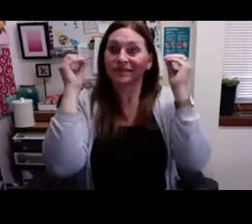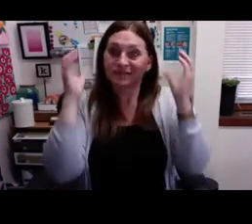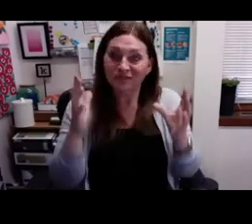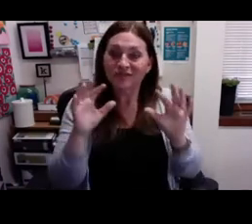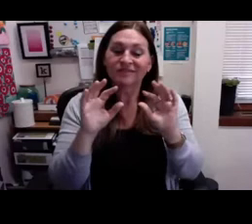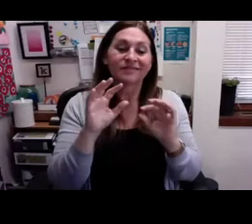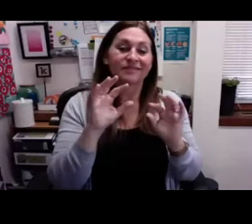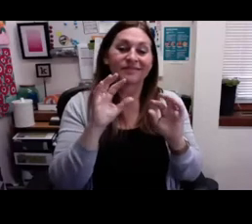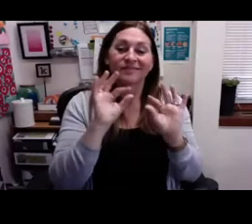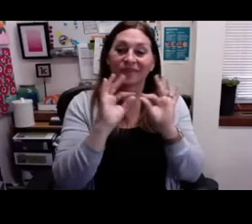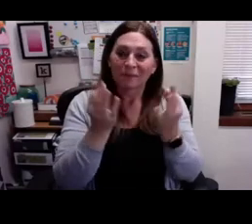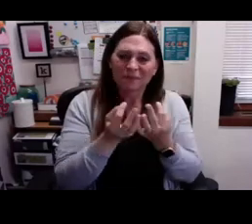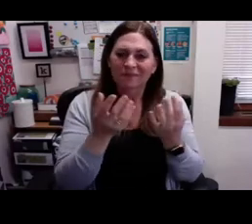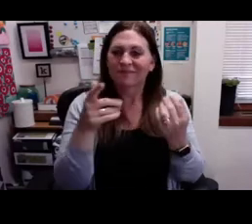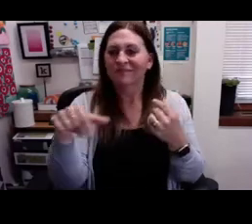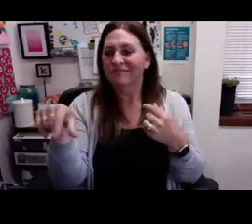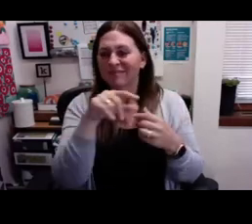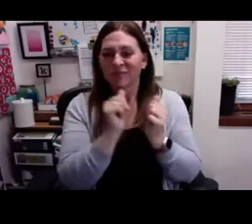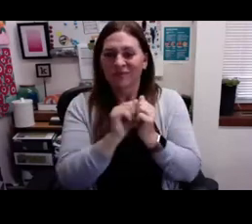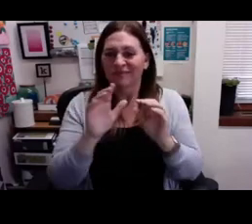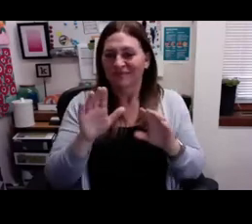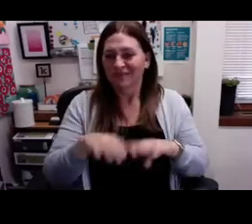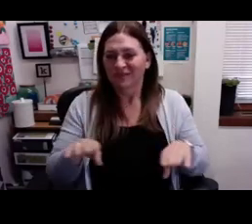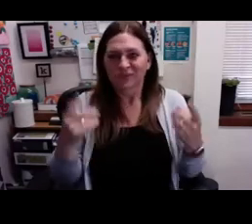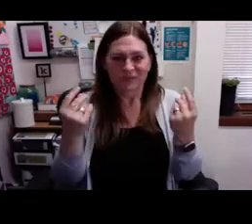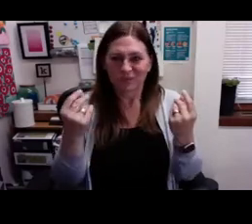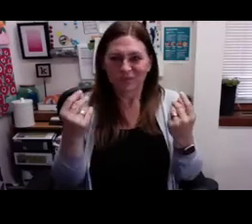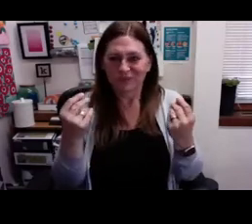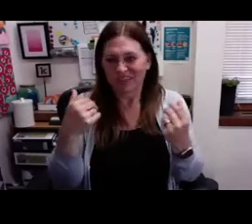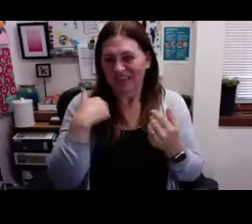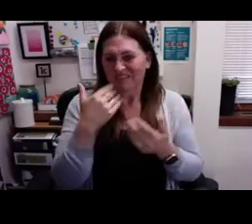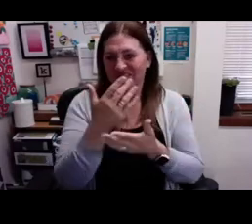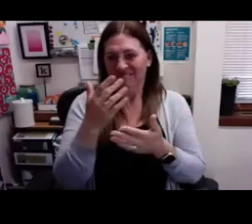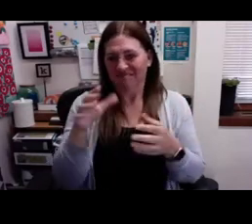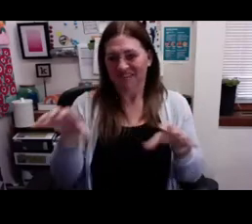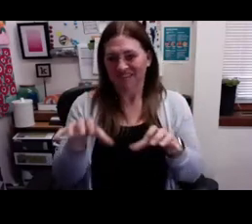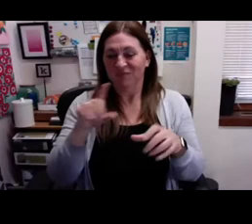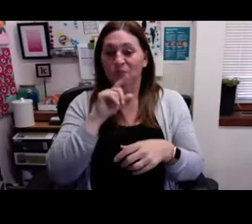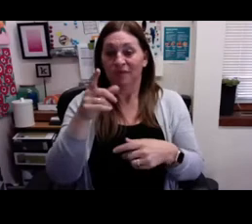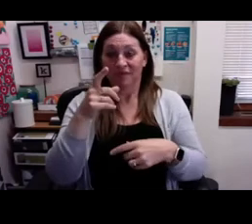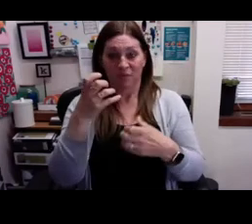concept. It's it can be transferred to multiple languages. So if teachers or families with children,